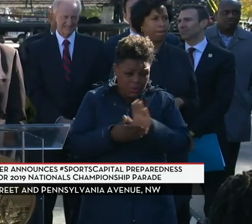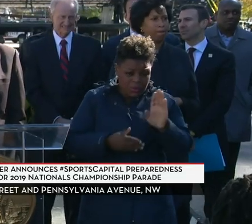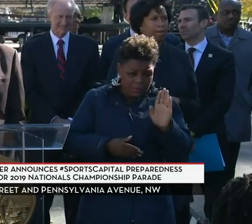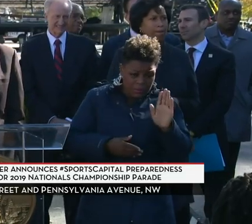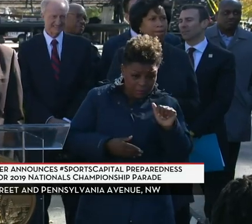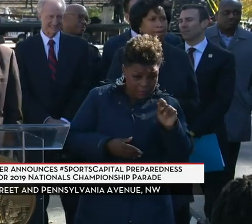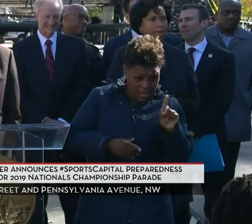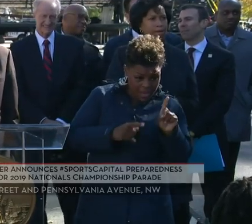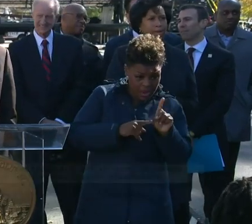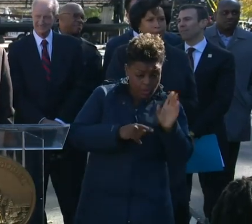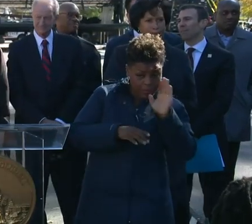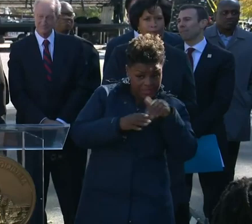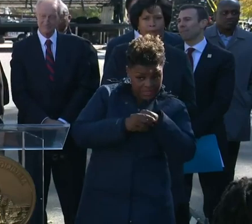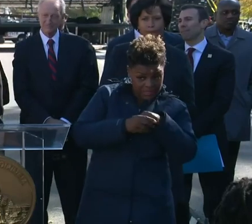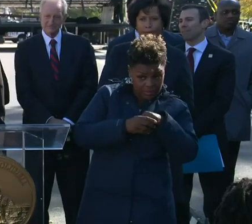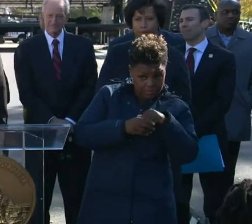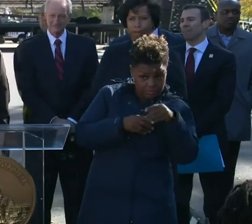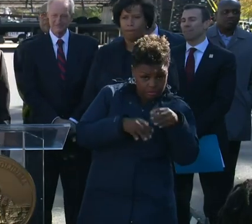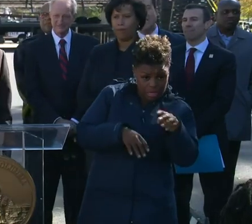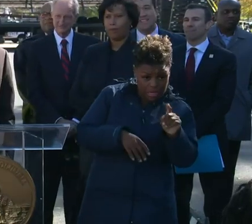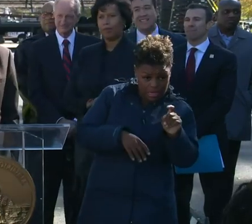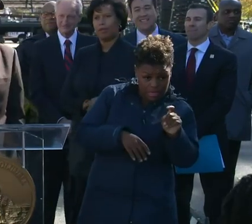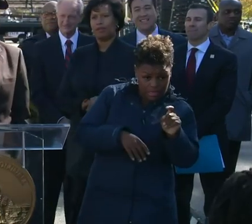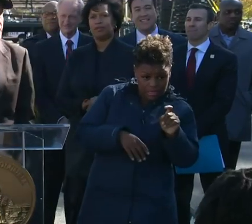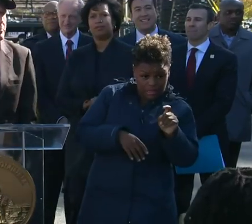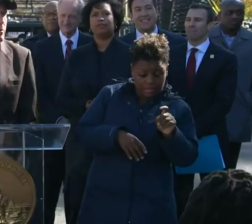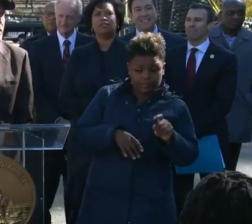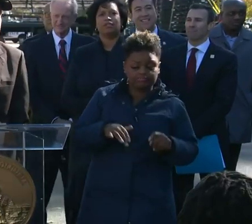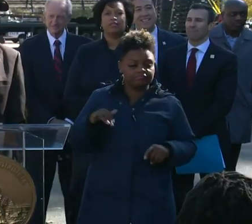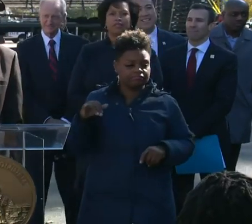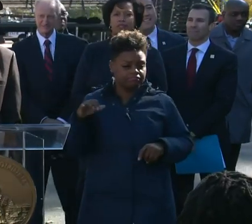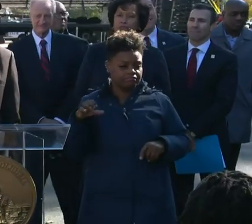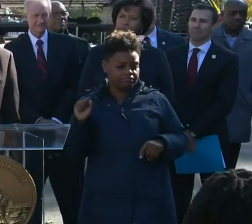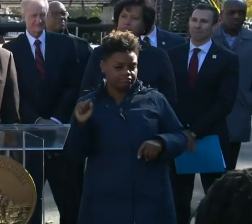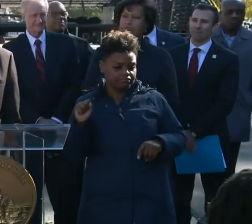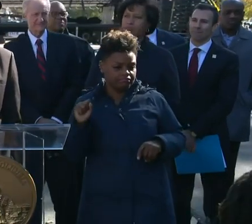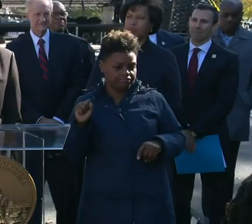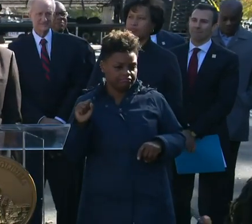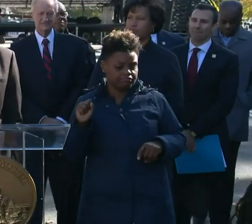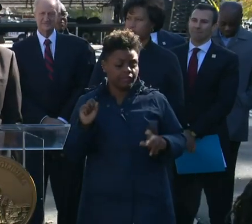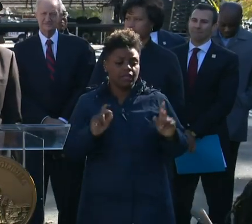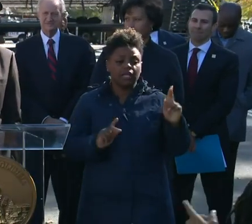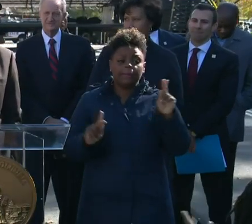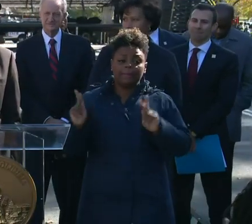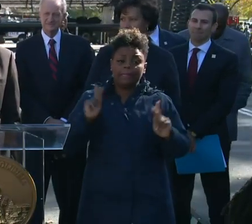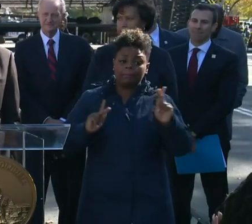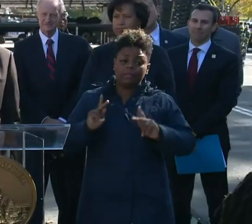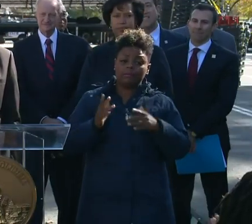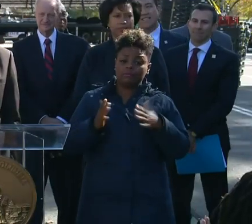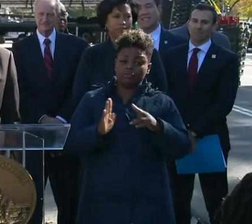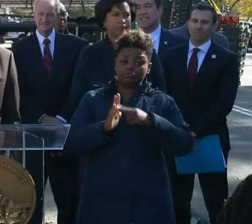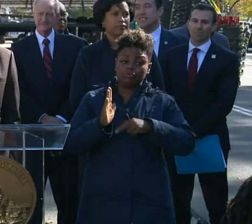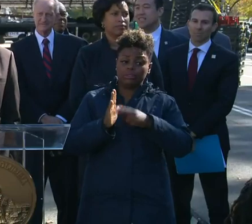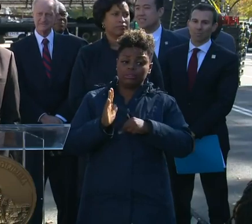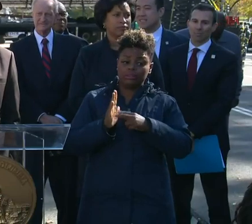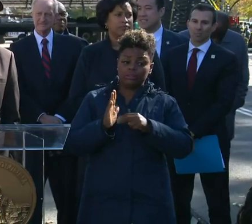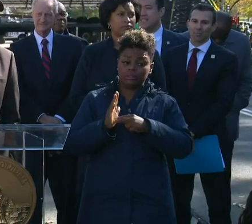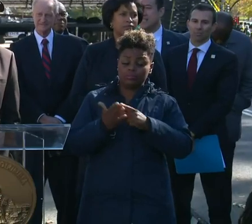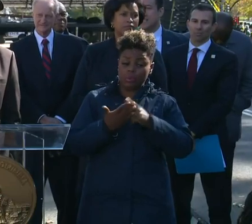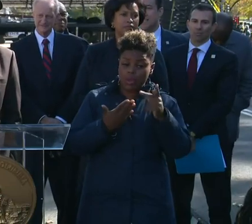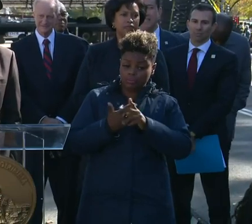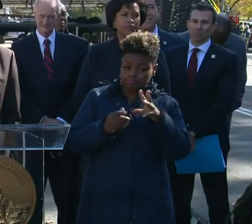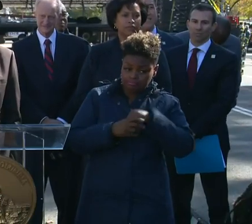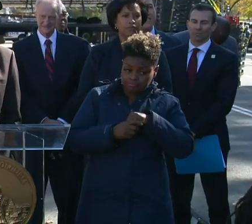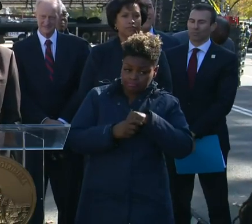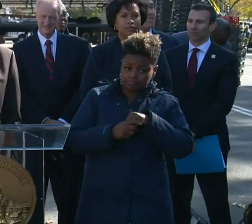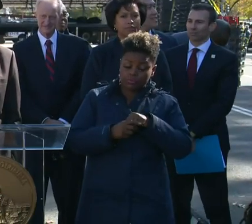assets, that's right, yes. As well as people from the summer reading program at the national-sponsored schools that we sponsored along the way, and all the